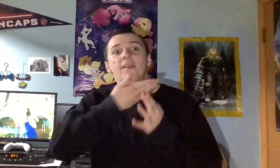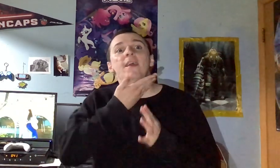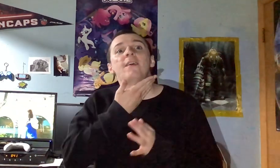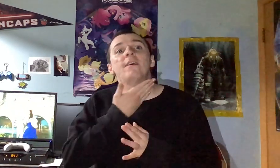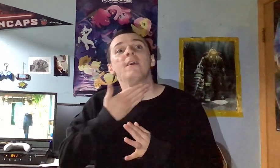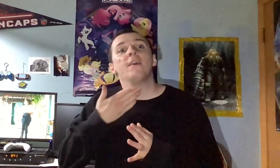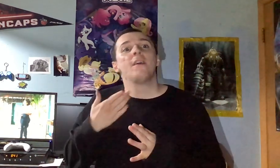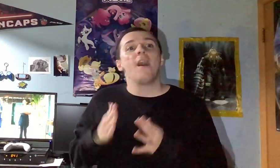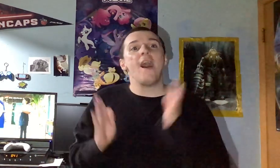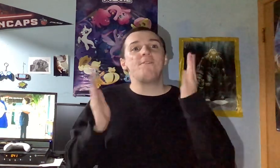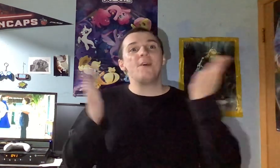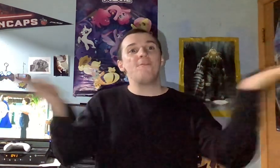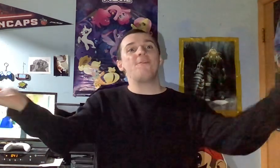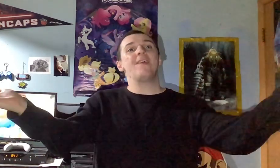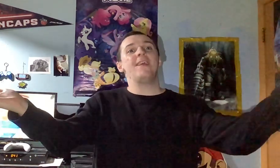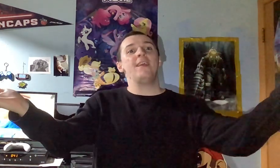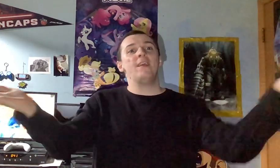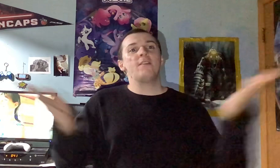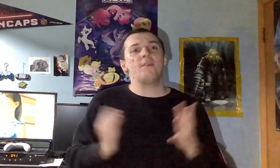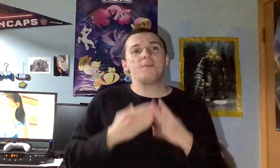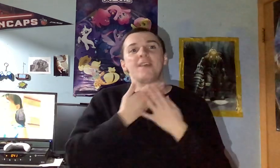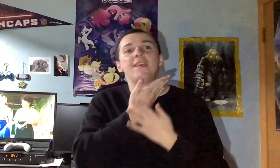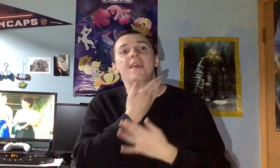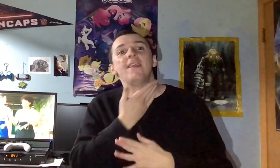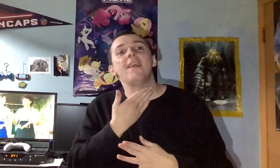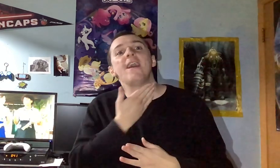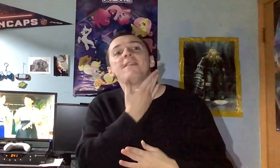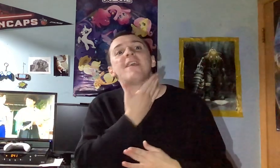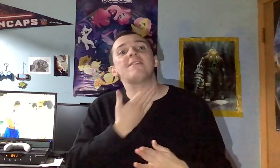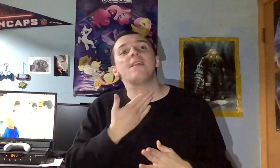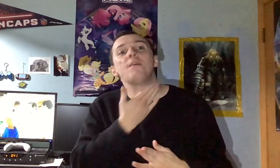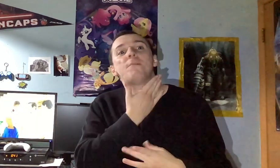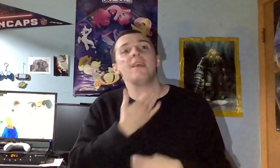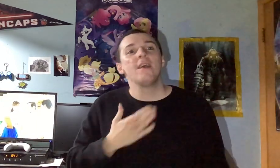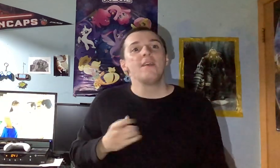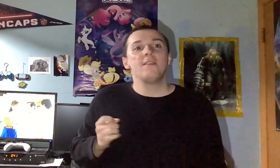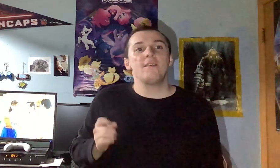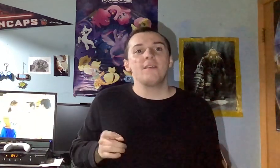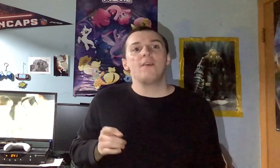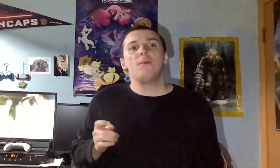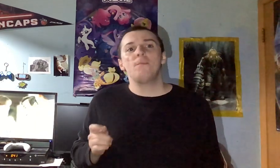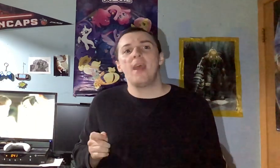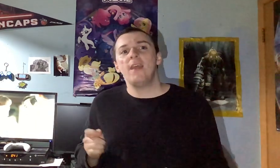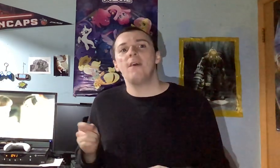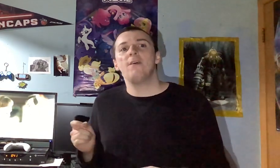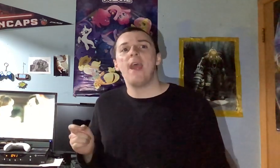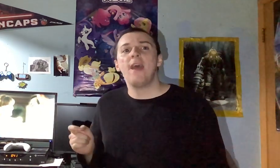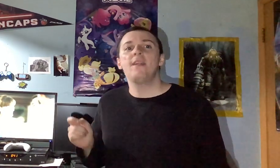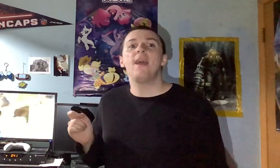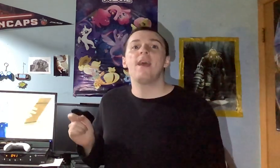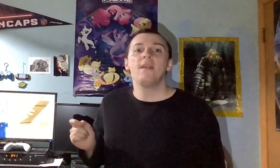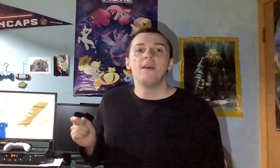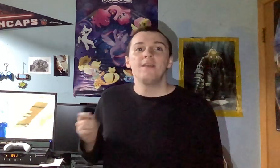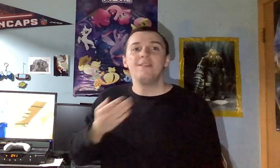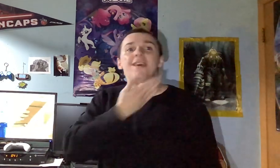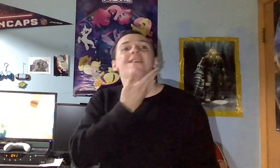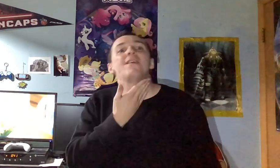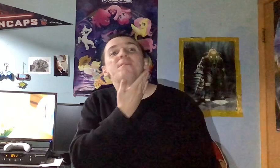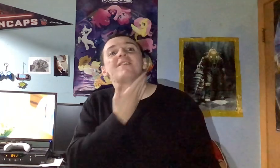clear. I feel free. But my skin, yeah, that's on me. Nothing on me, go hand in hand. Nothing on my